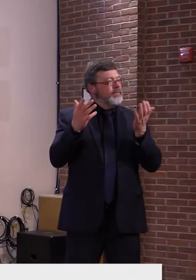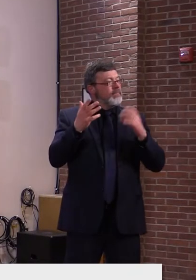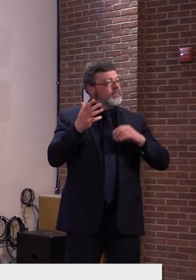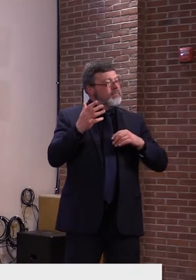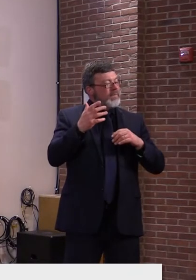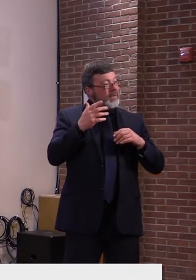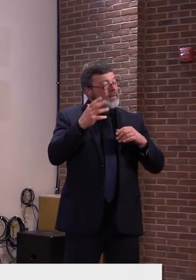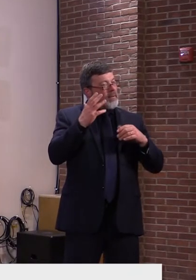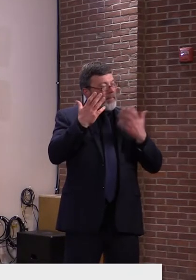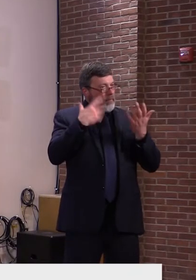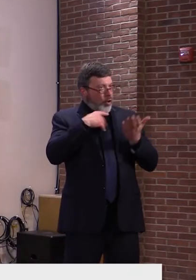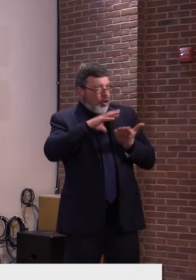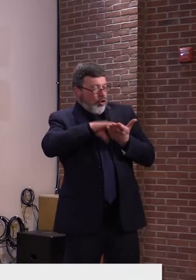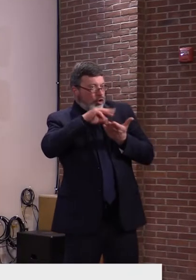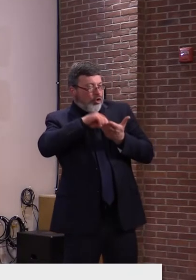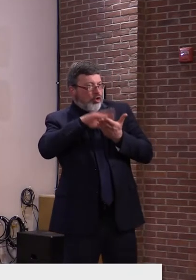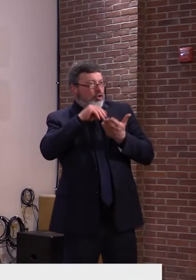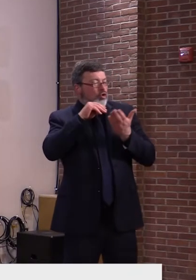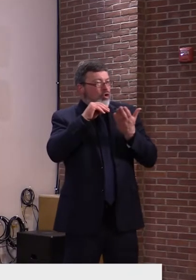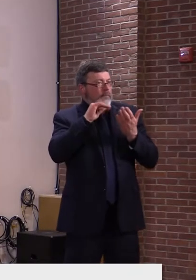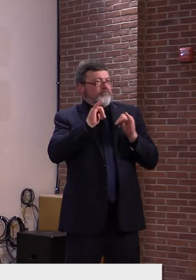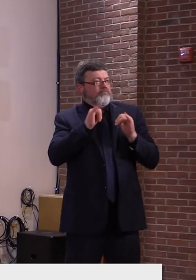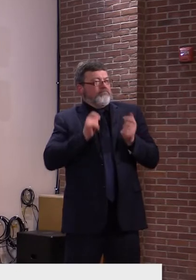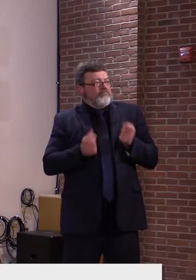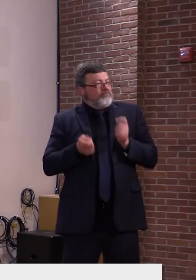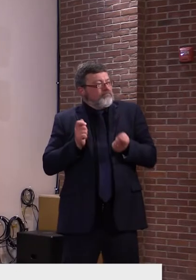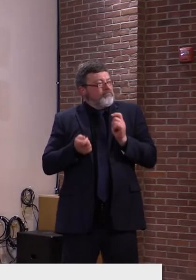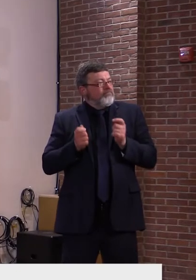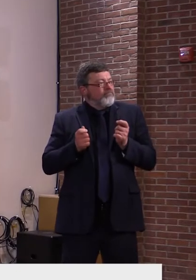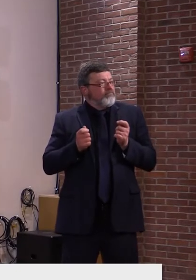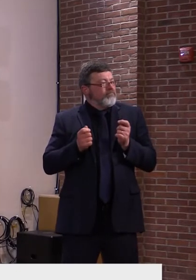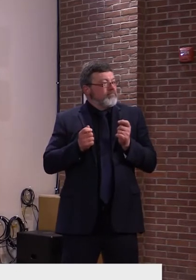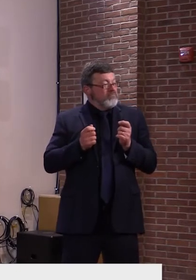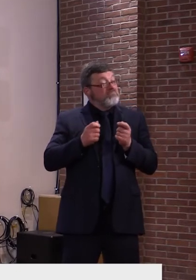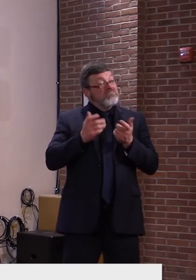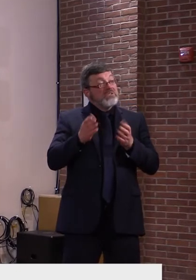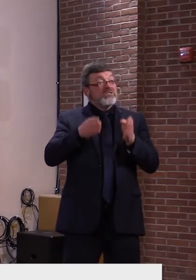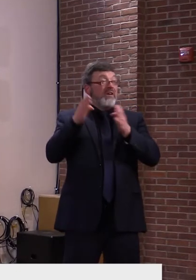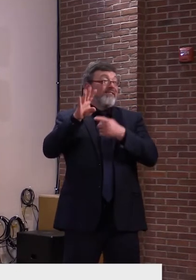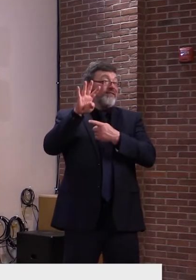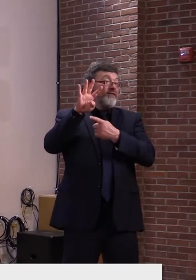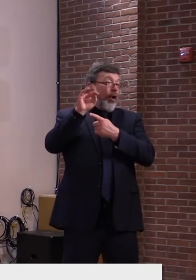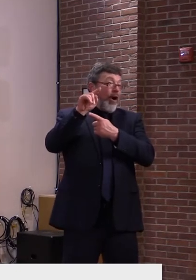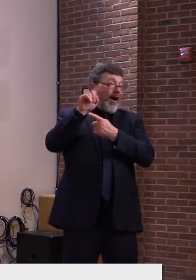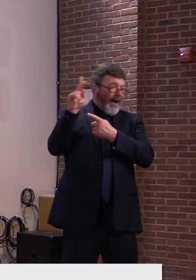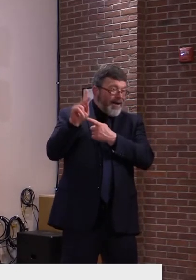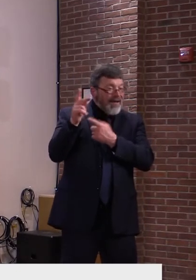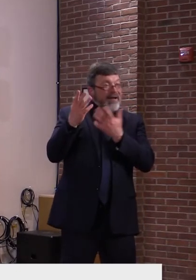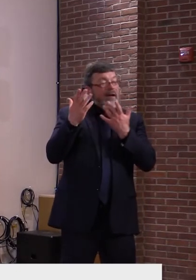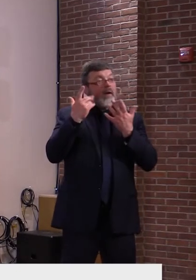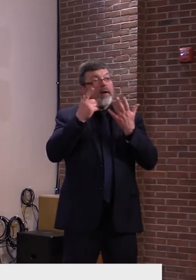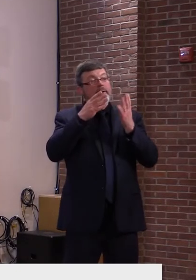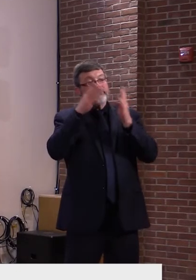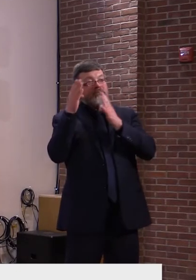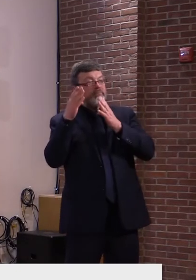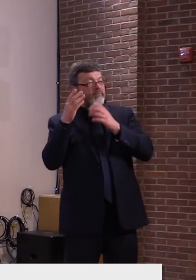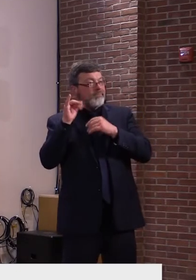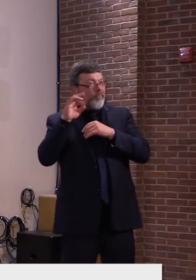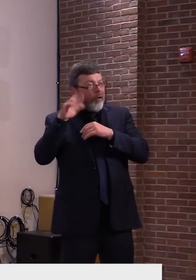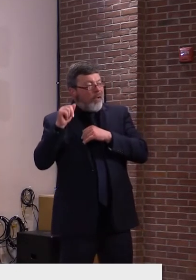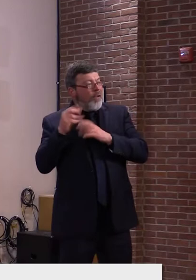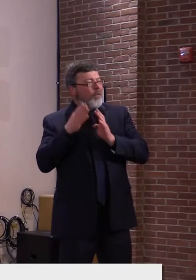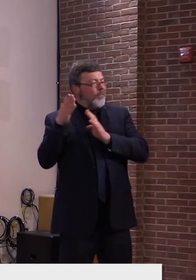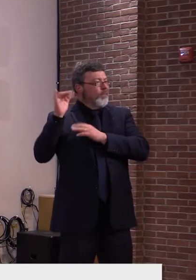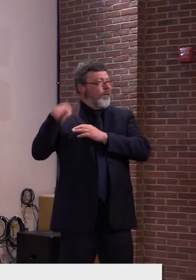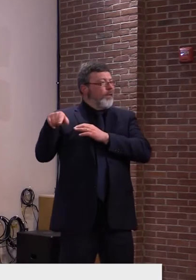that goes to people with a DC plan. A 401k type is probably a better way to. And that's they're obligated by the government to do